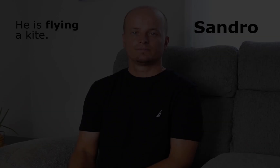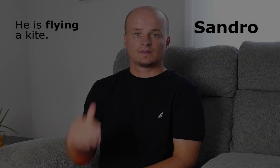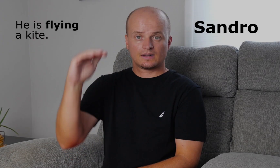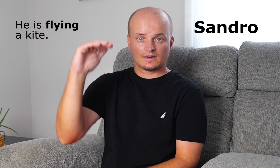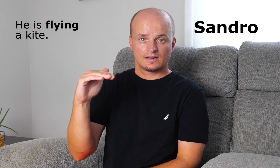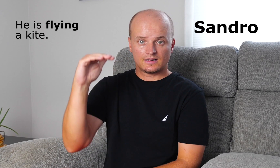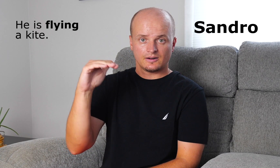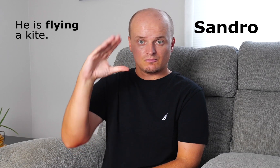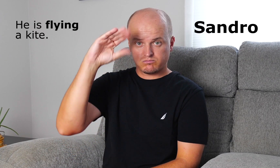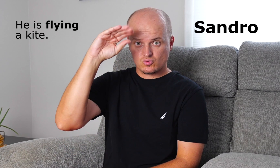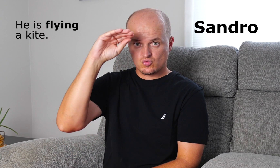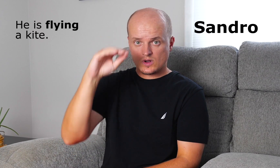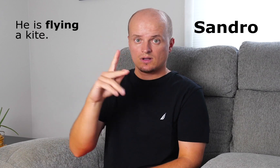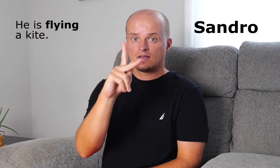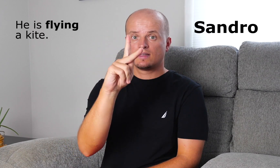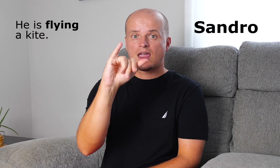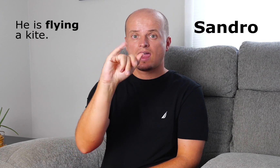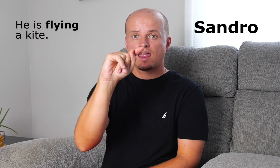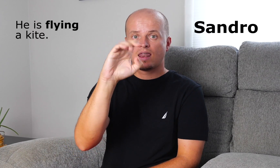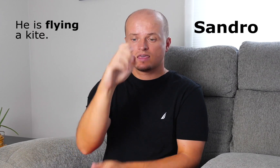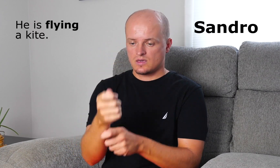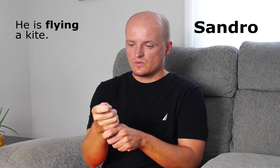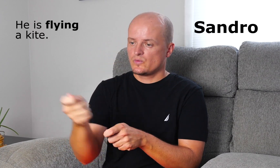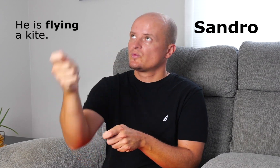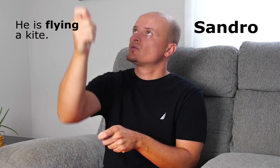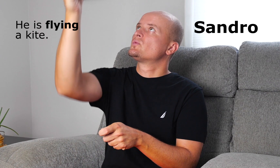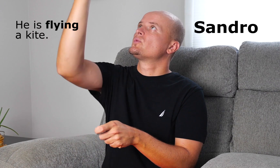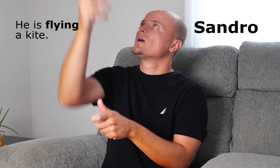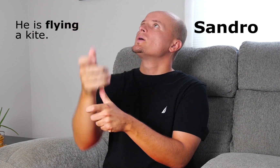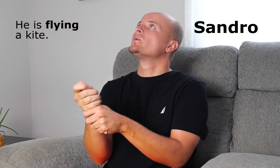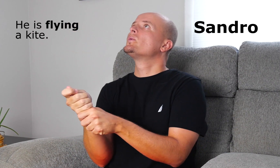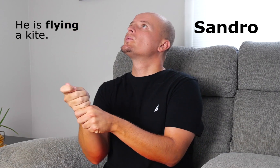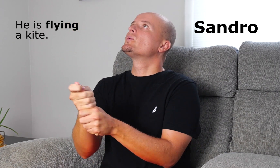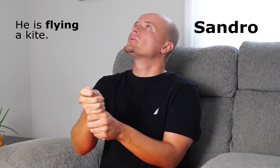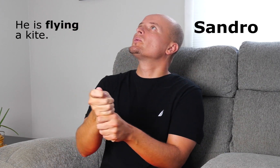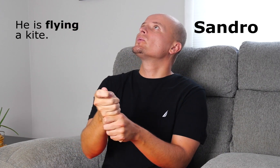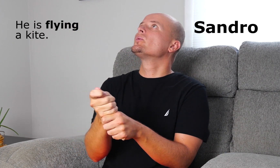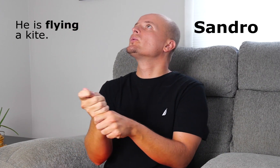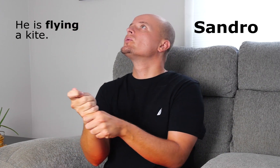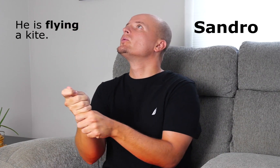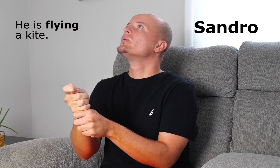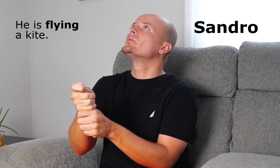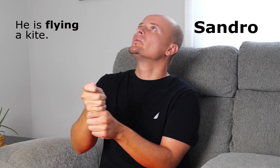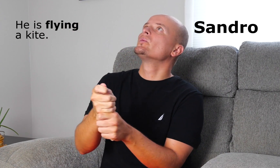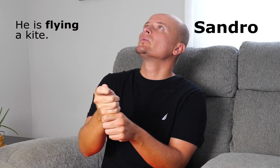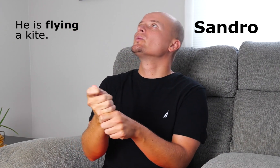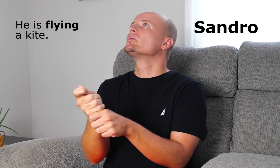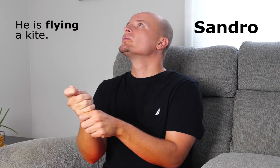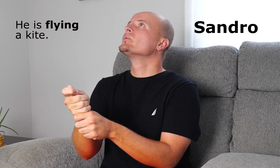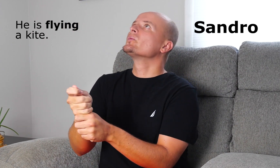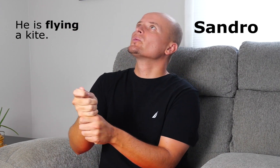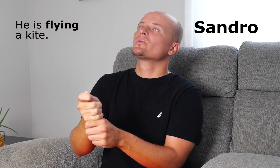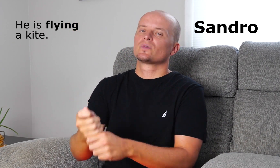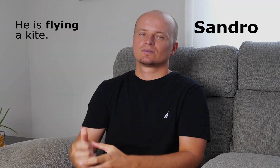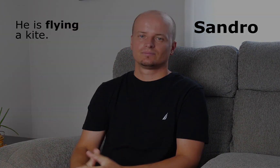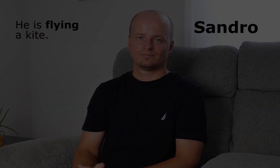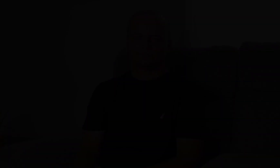A little boy holds the string to a kite. He watches as the kite flies back and forth.